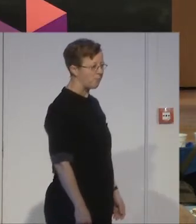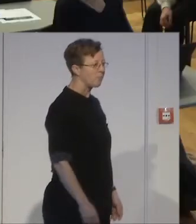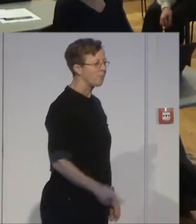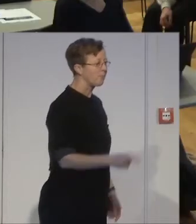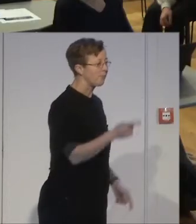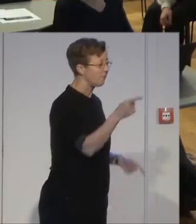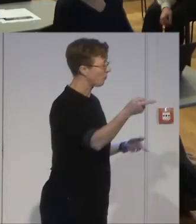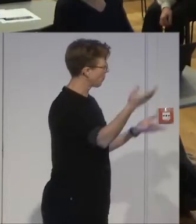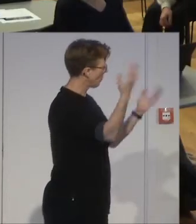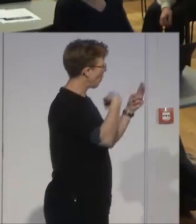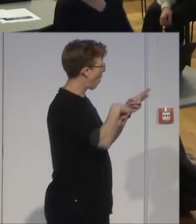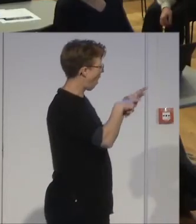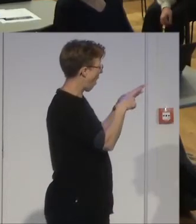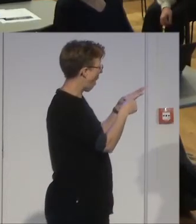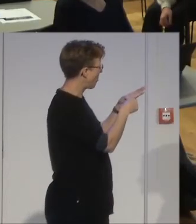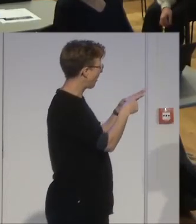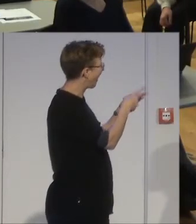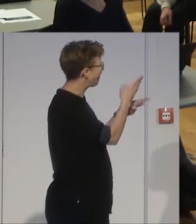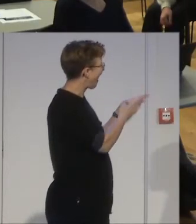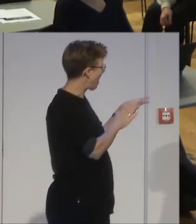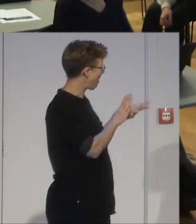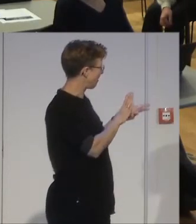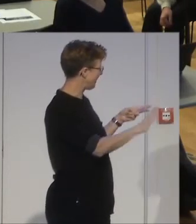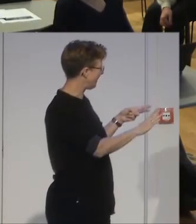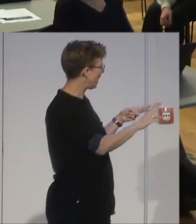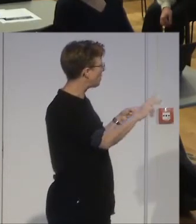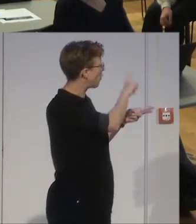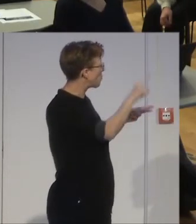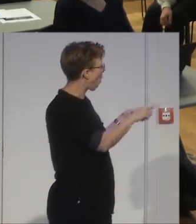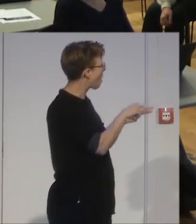Mm-hmm. Okay. And the second part of her question is: